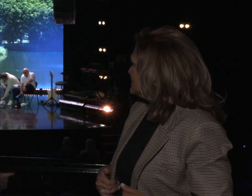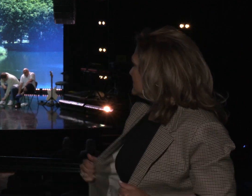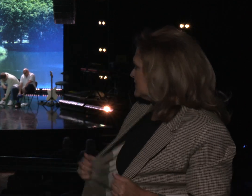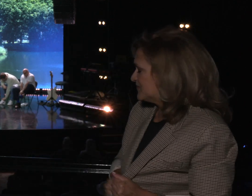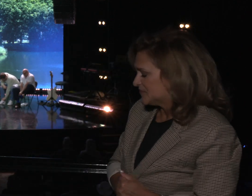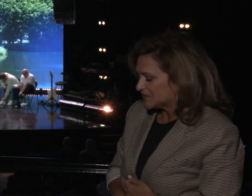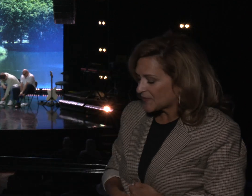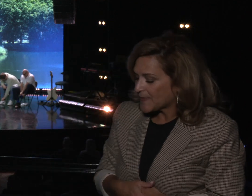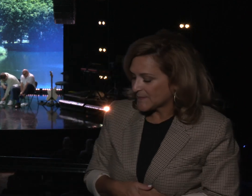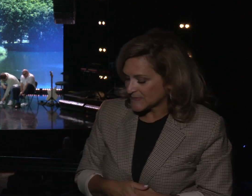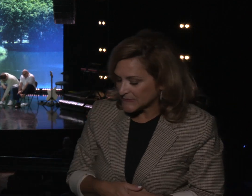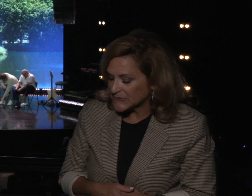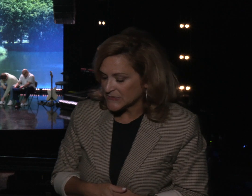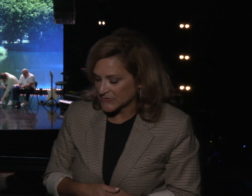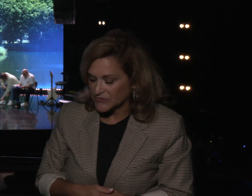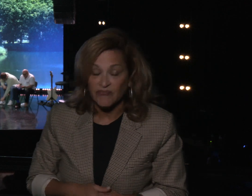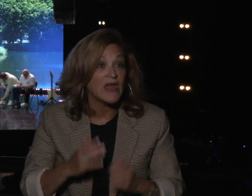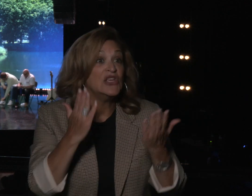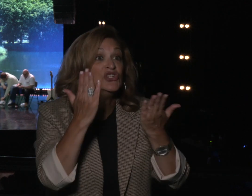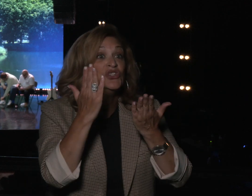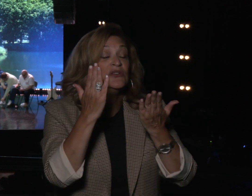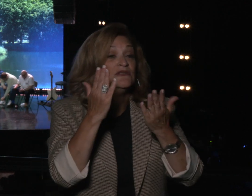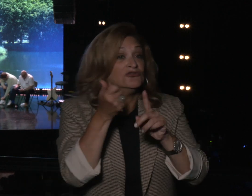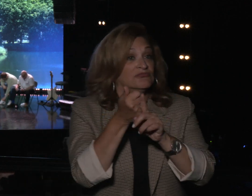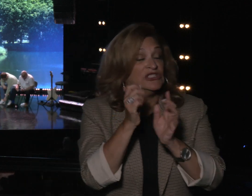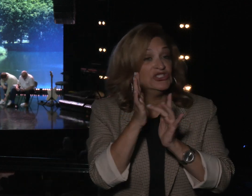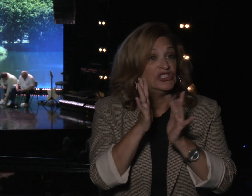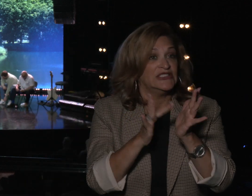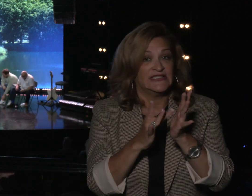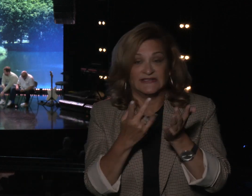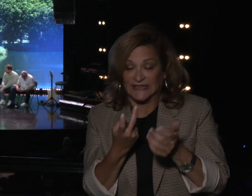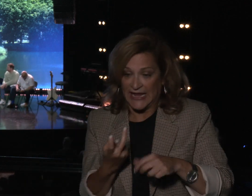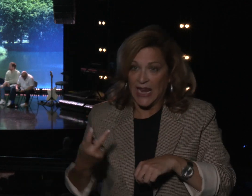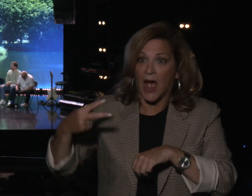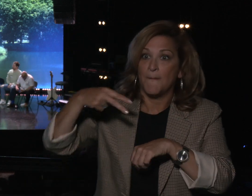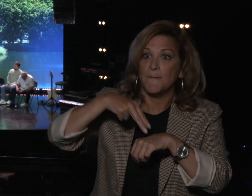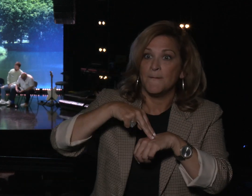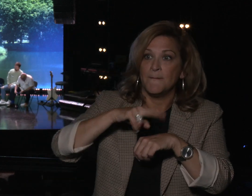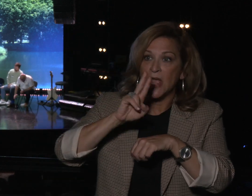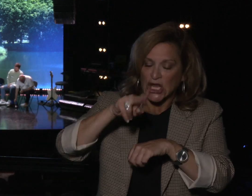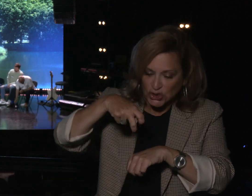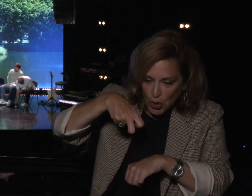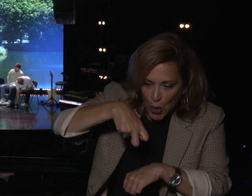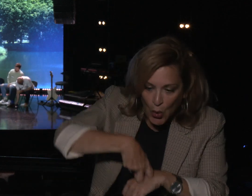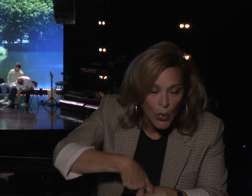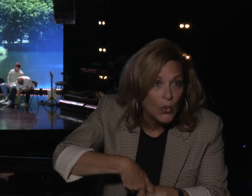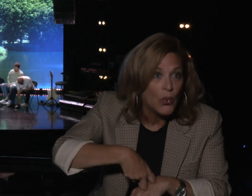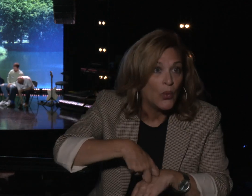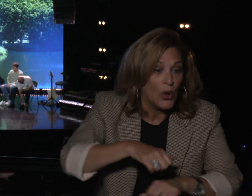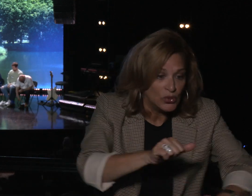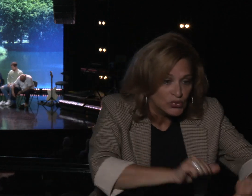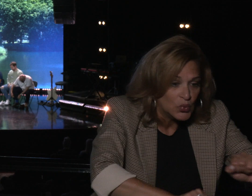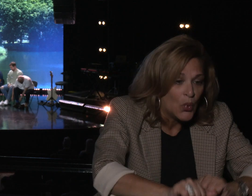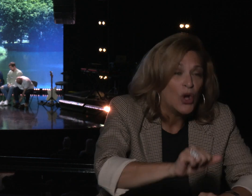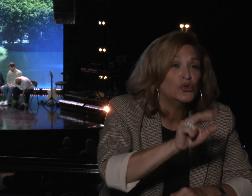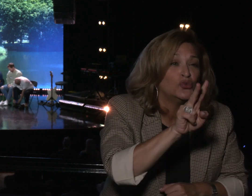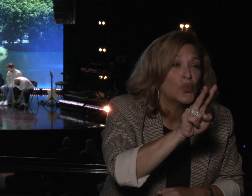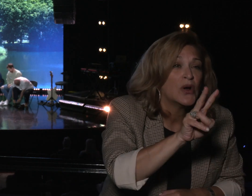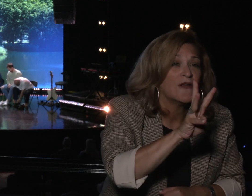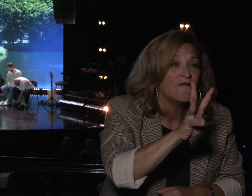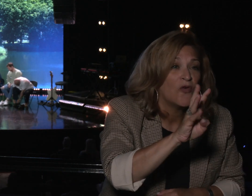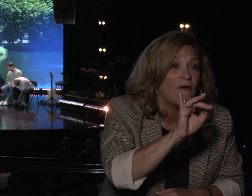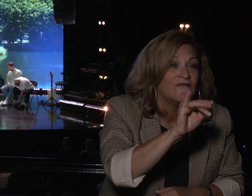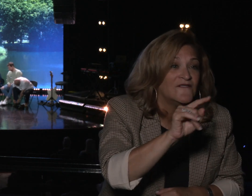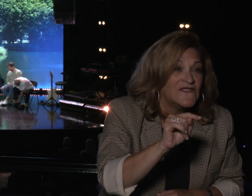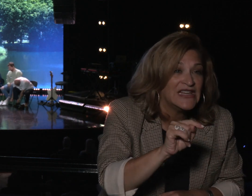He gets up and gets low to wash 24 feet, 12 pairs of